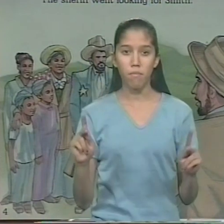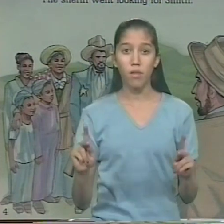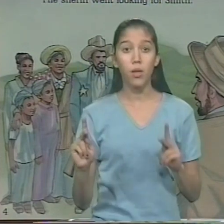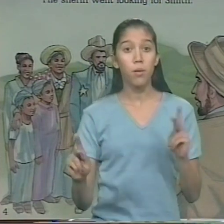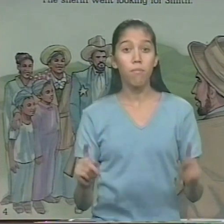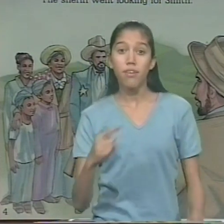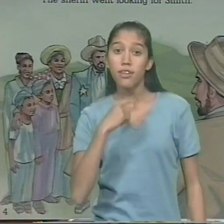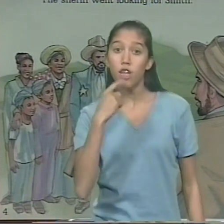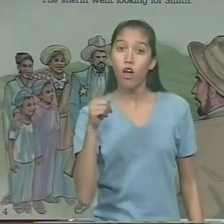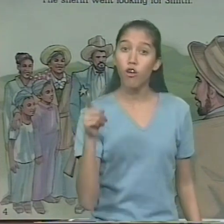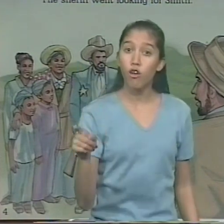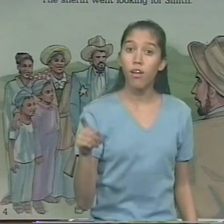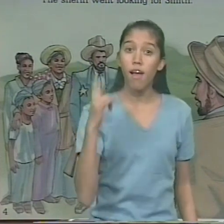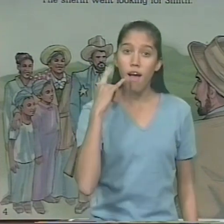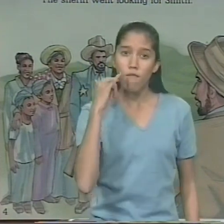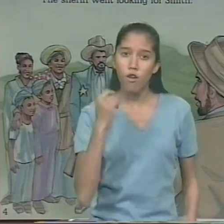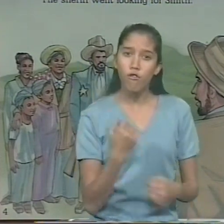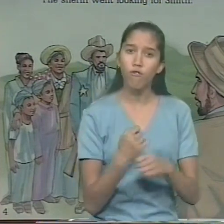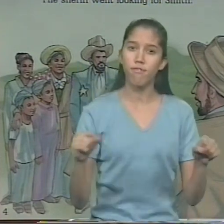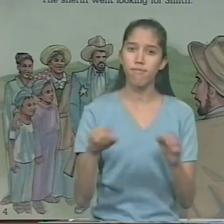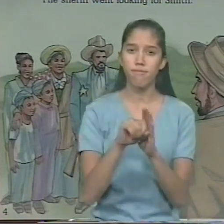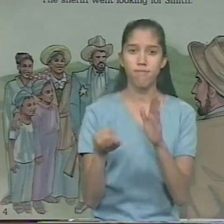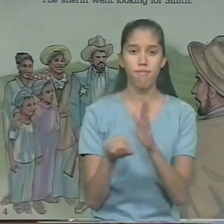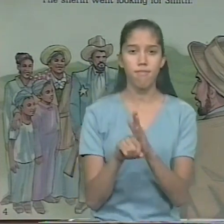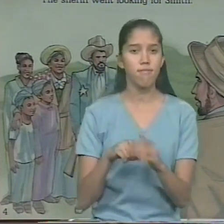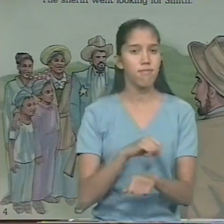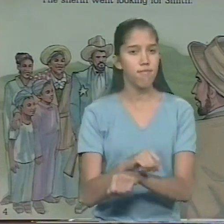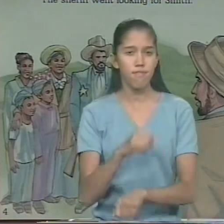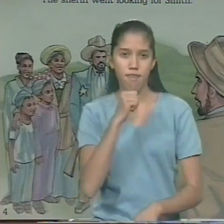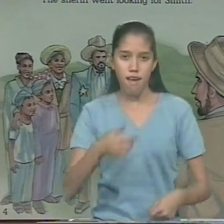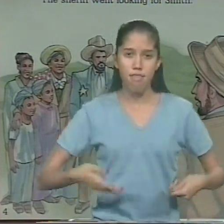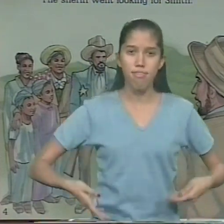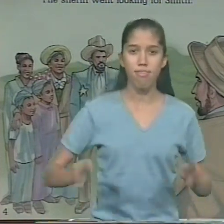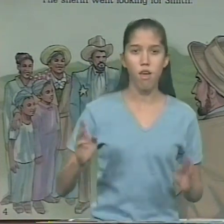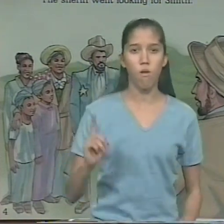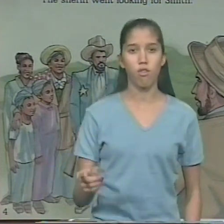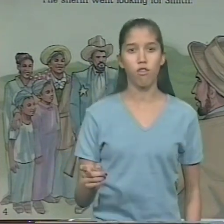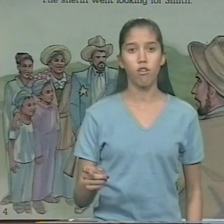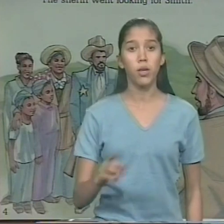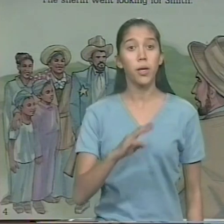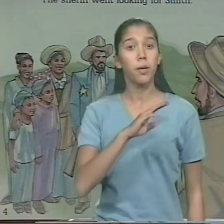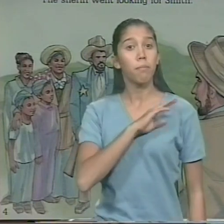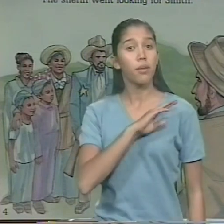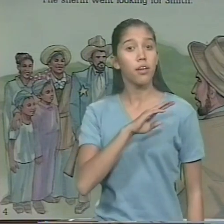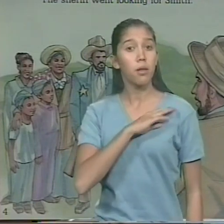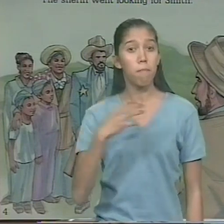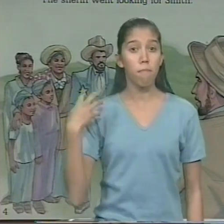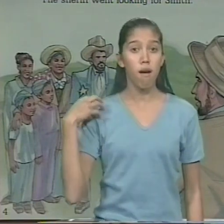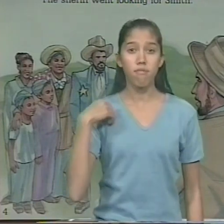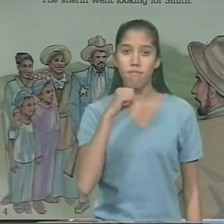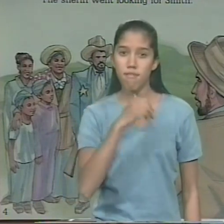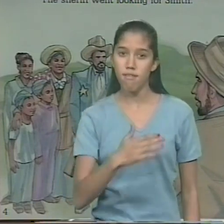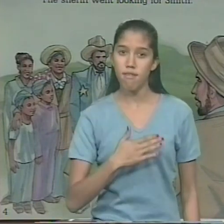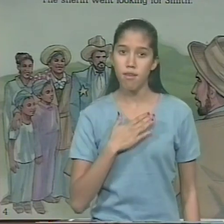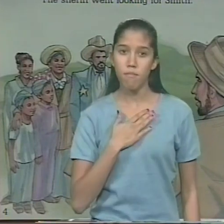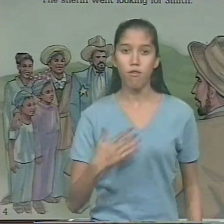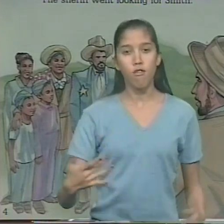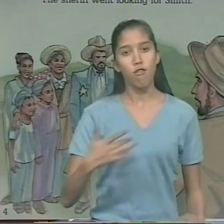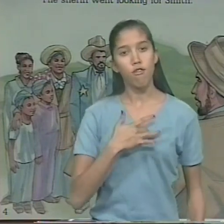They told her that California was a free state. Slavery was not allowed there. Biddy's master was not